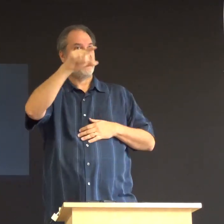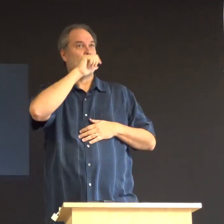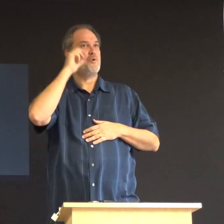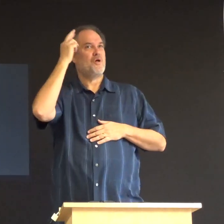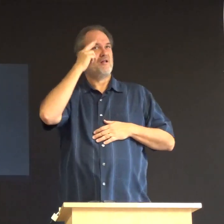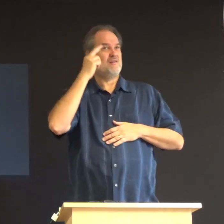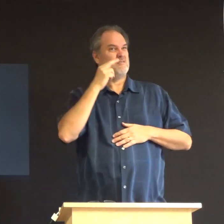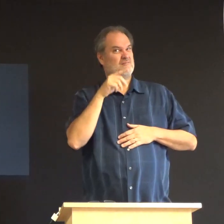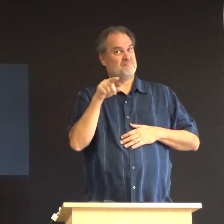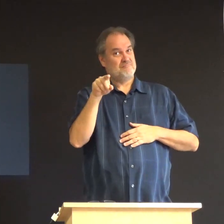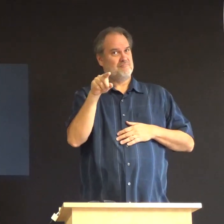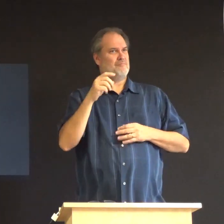Made it to death.